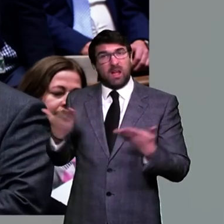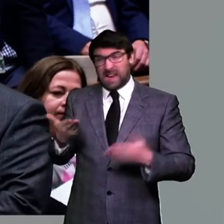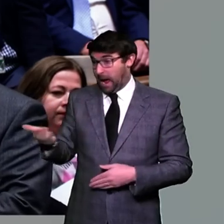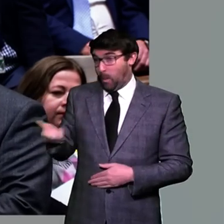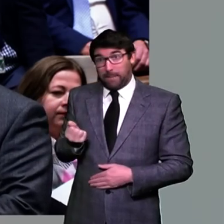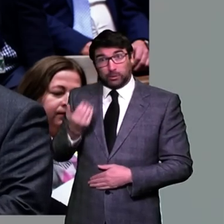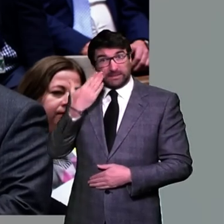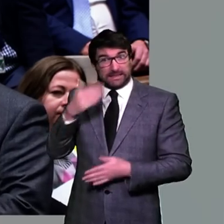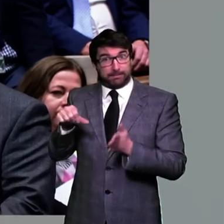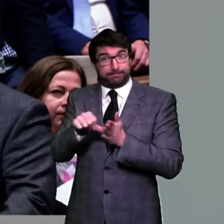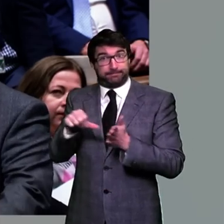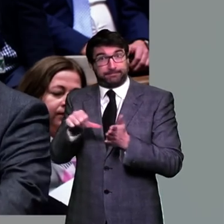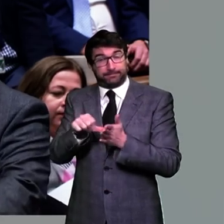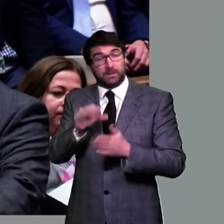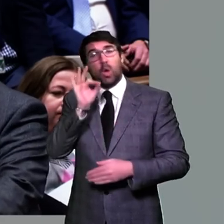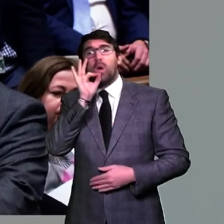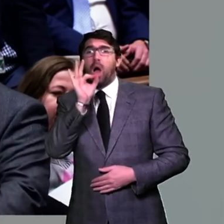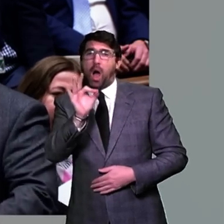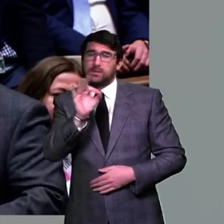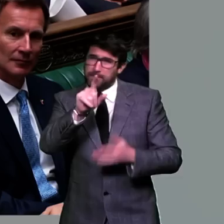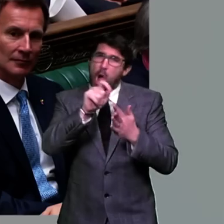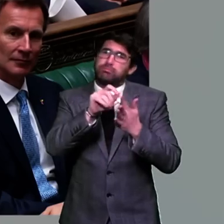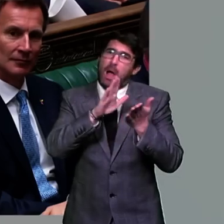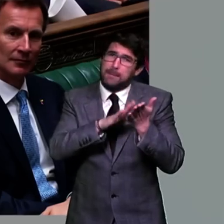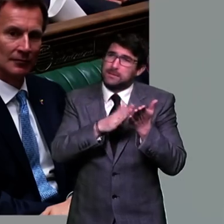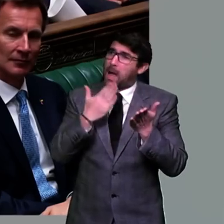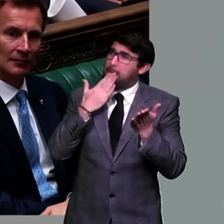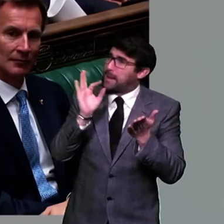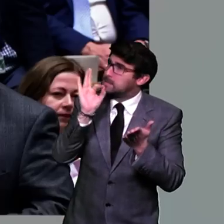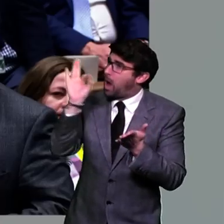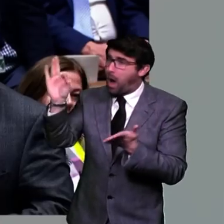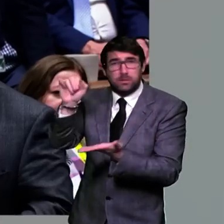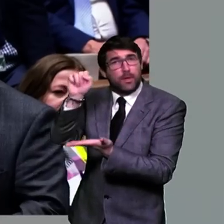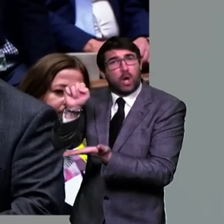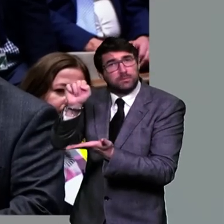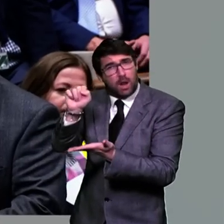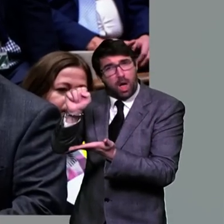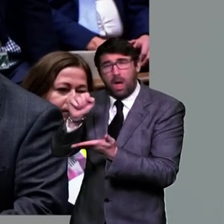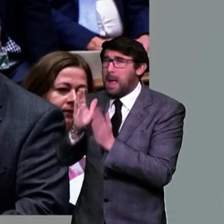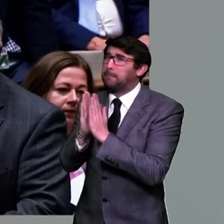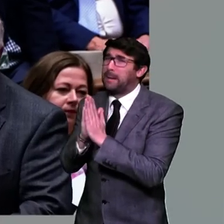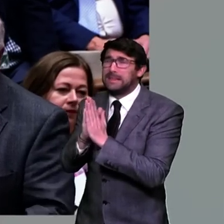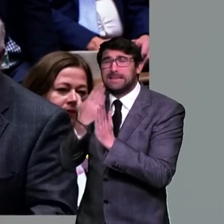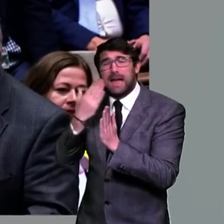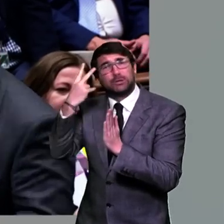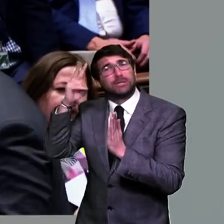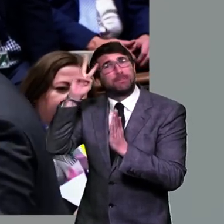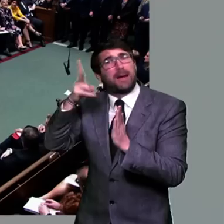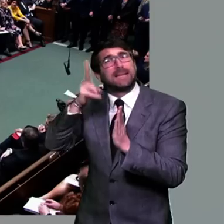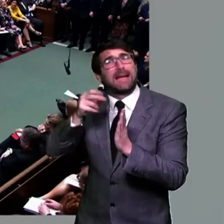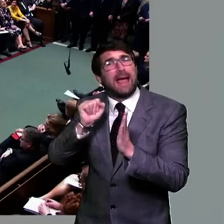Chancellor right now, get permission to make another U-turn and commit to raising the state pension at the rate of